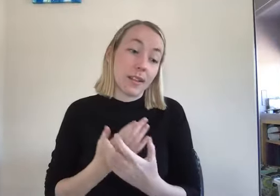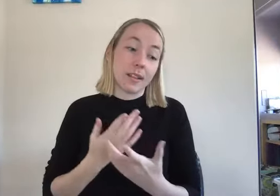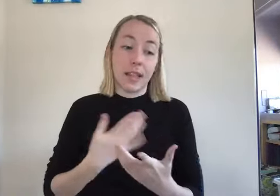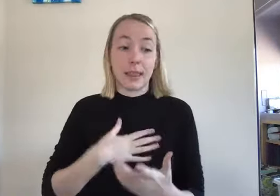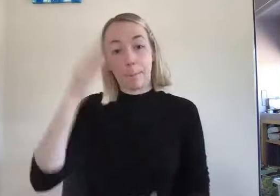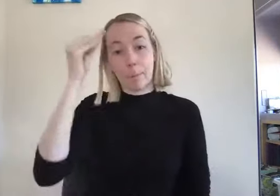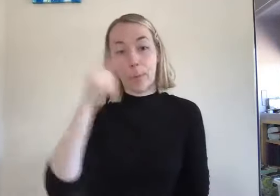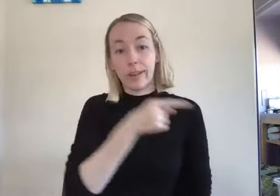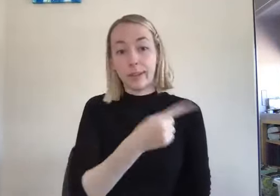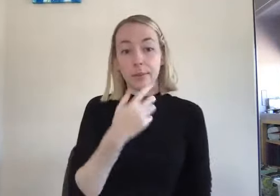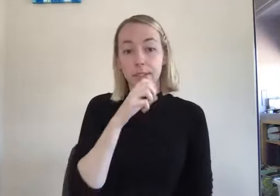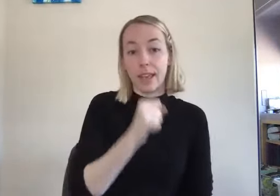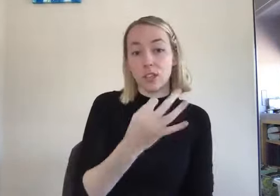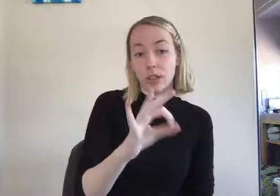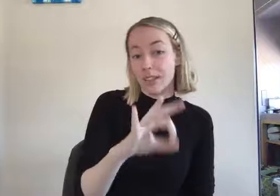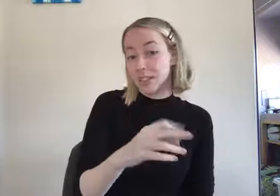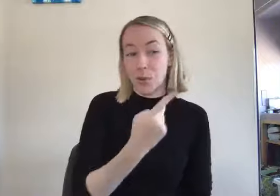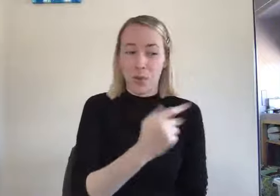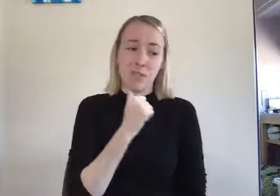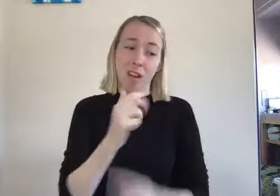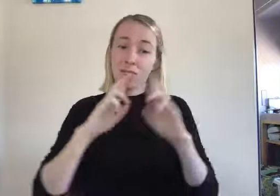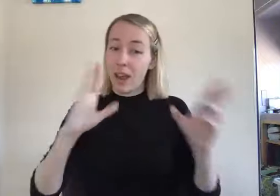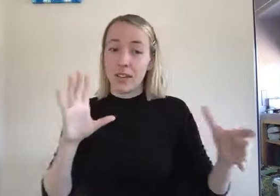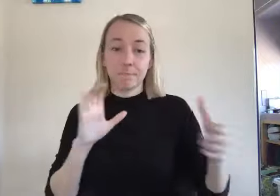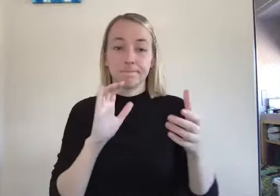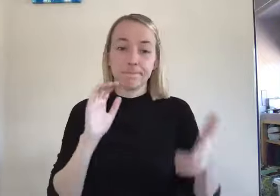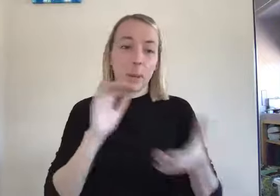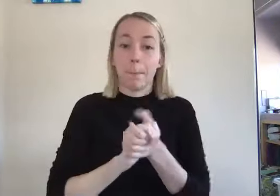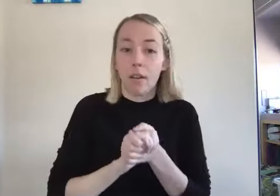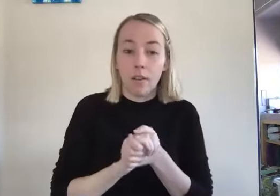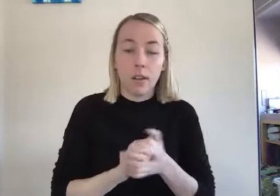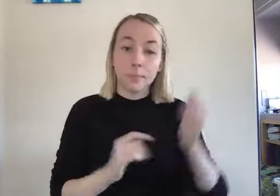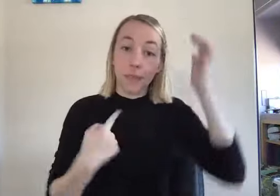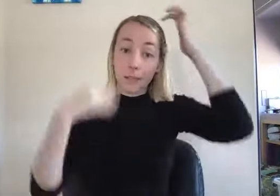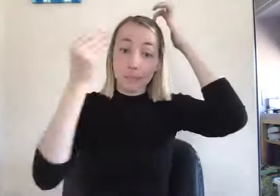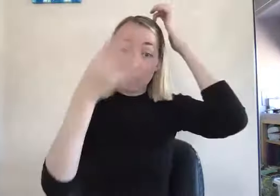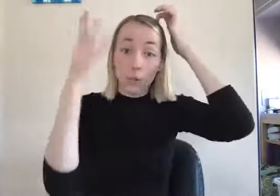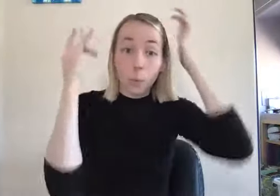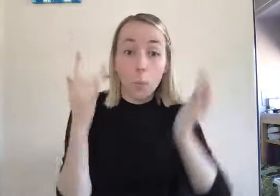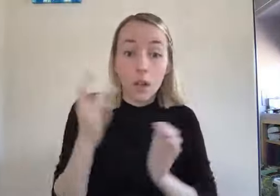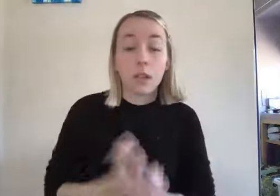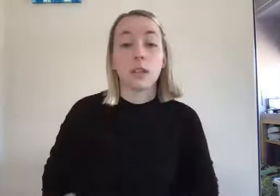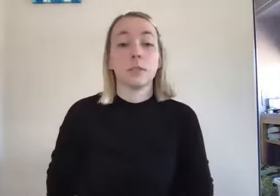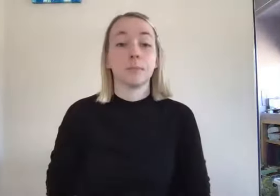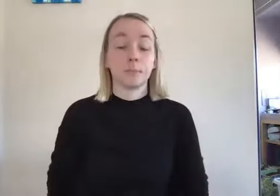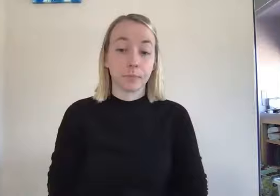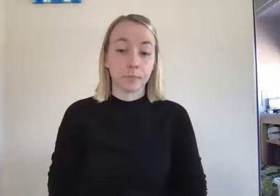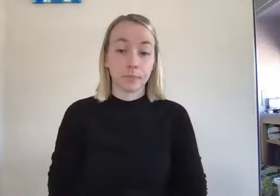he was 19. And neither of us were ready for marriage. And I tell you this because one of the things